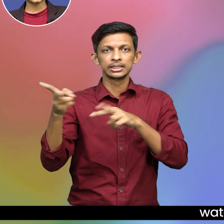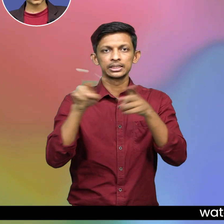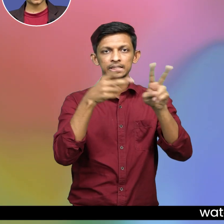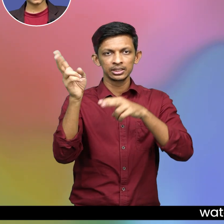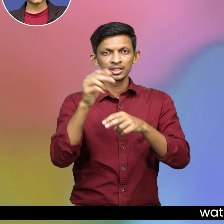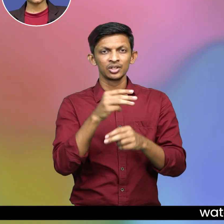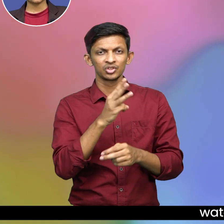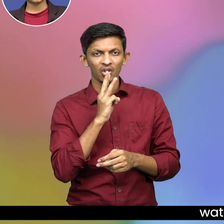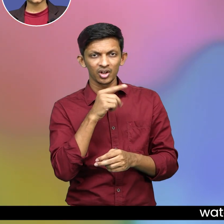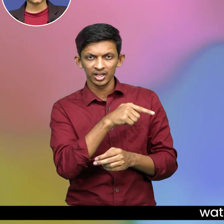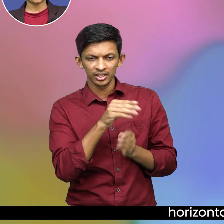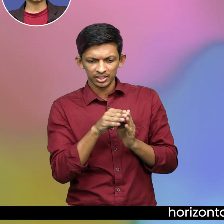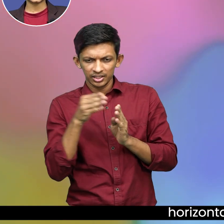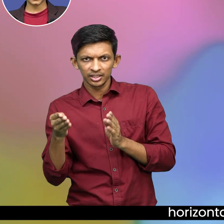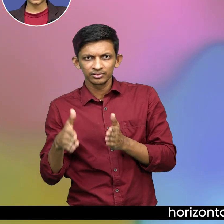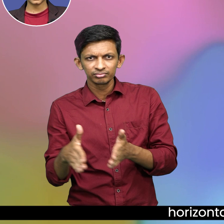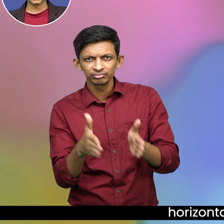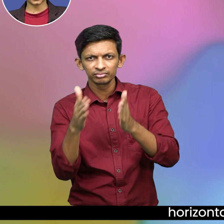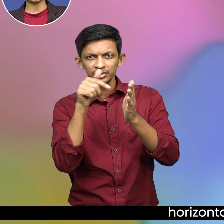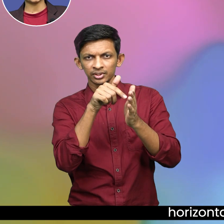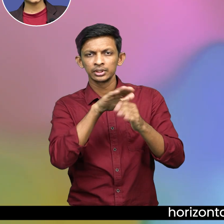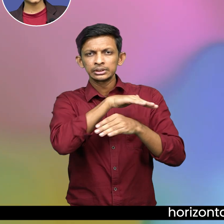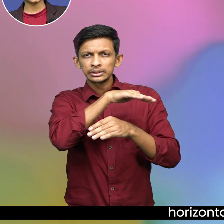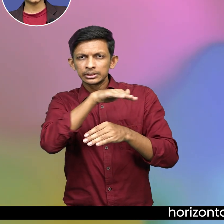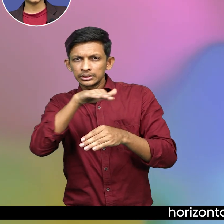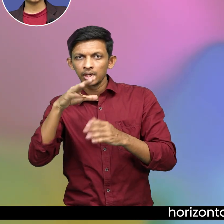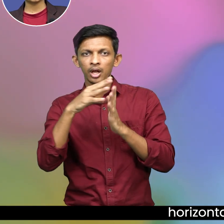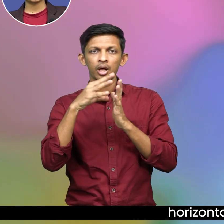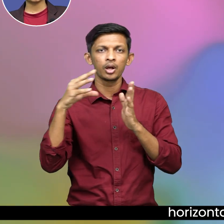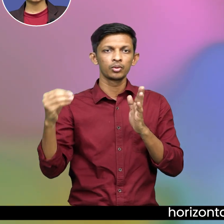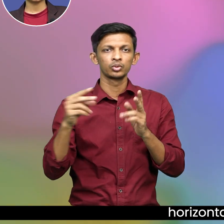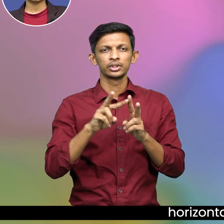water sideways, horizontally and vertically,